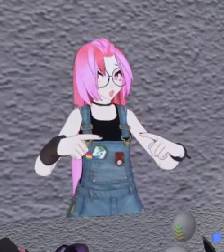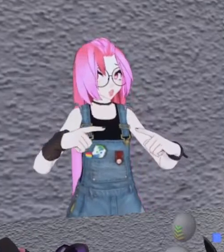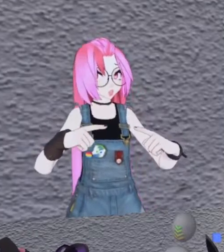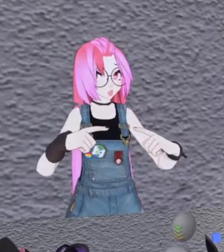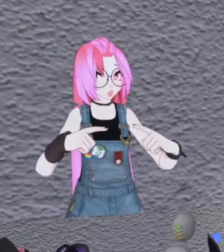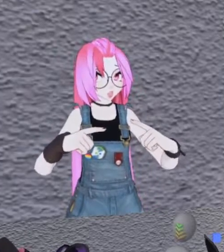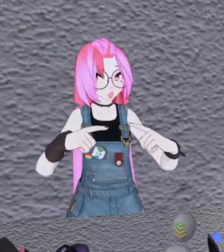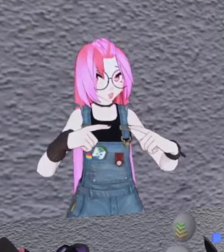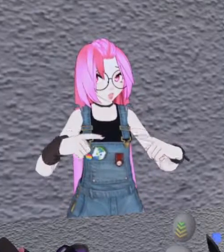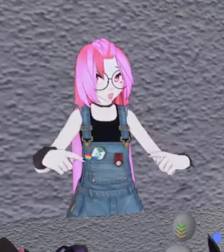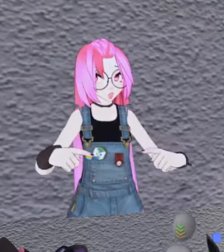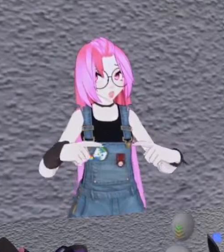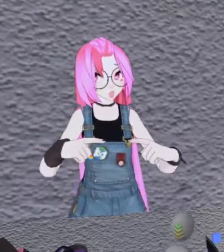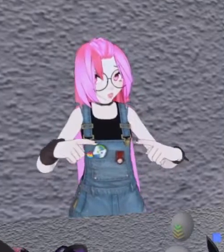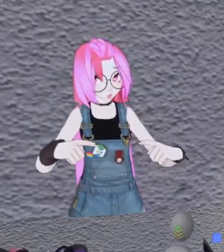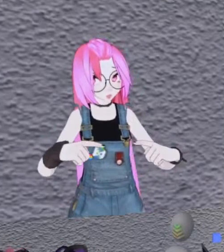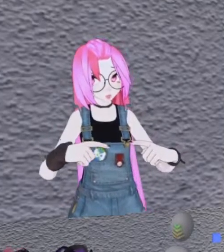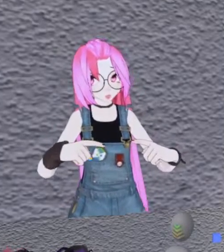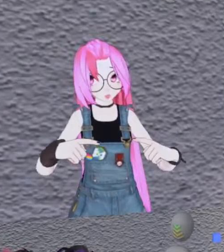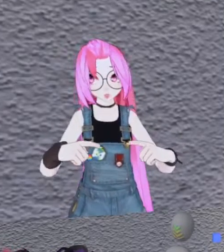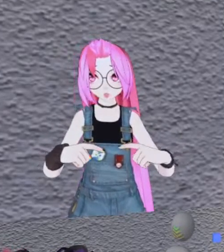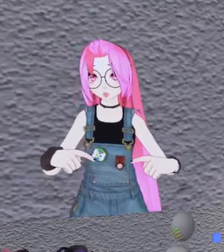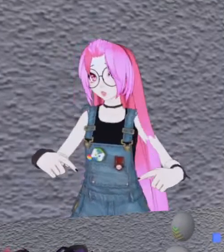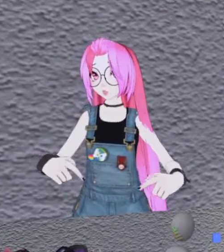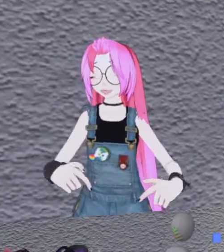fingers. That would be more clear. Yeah.